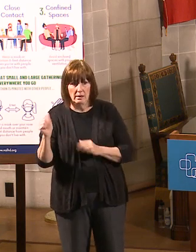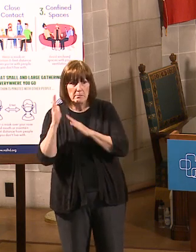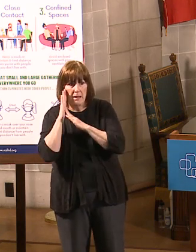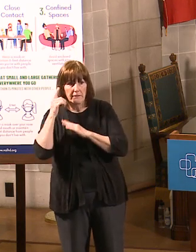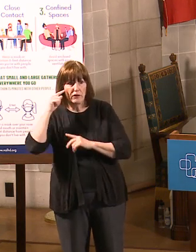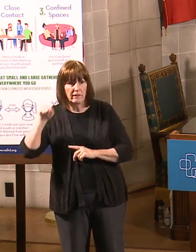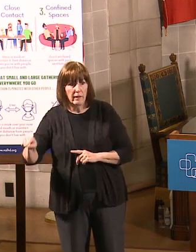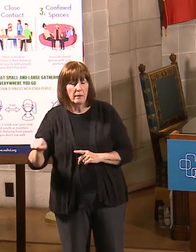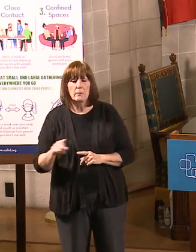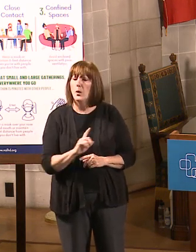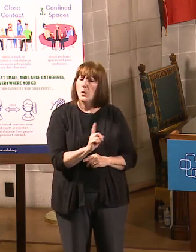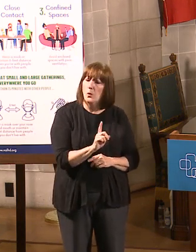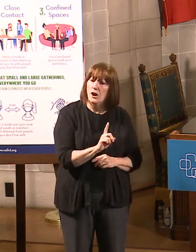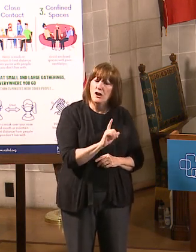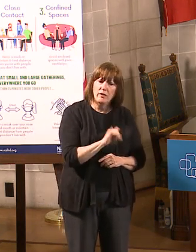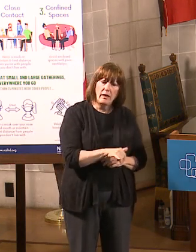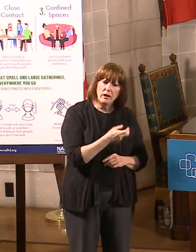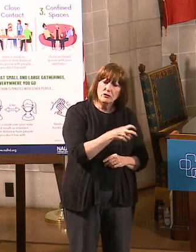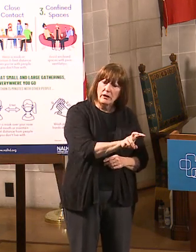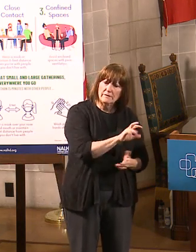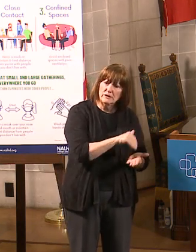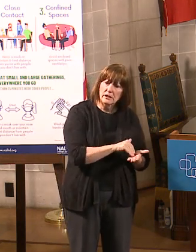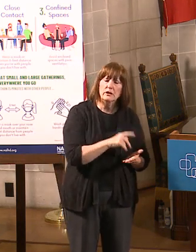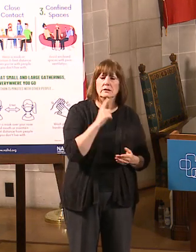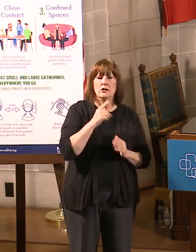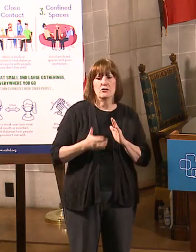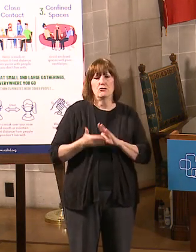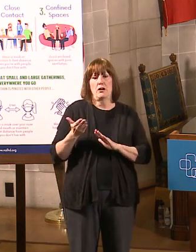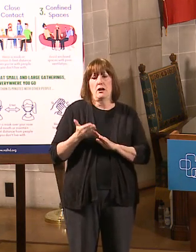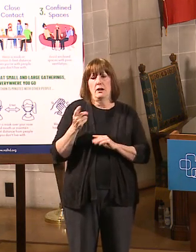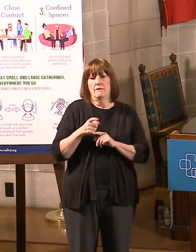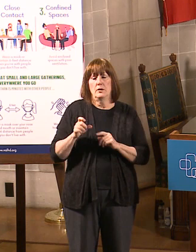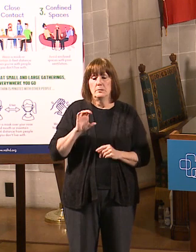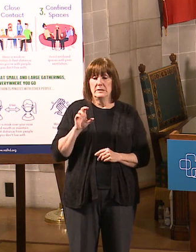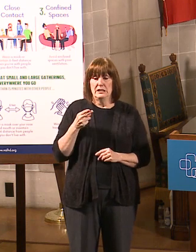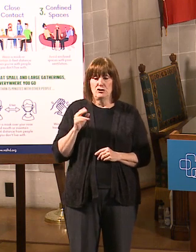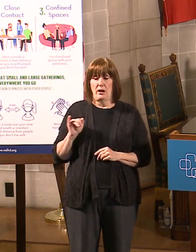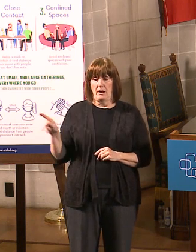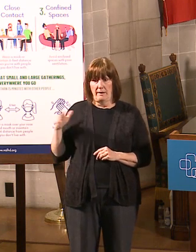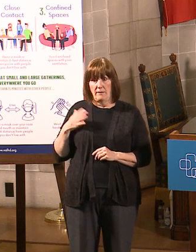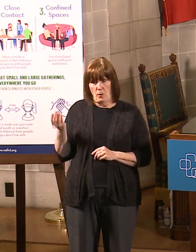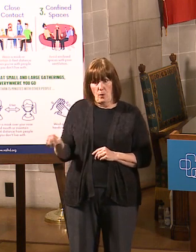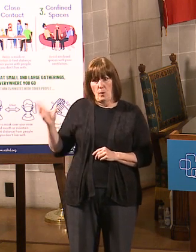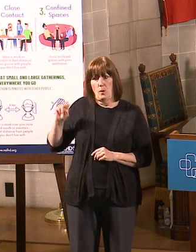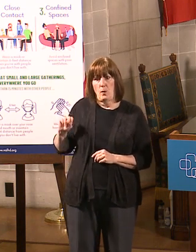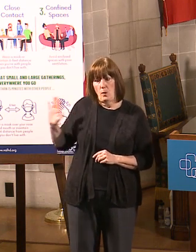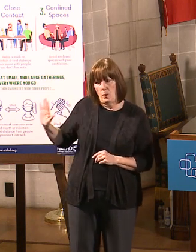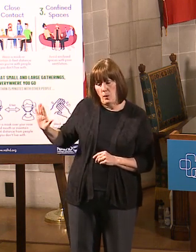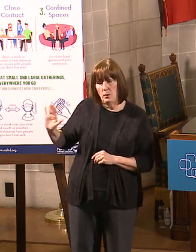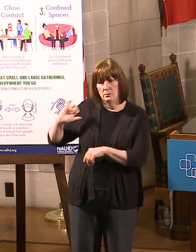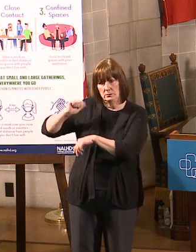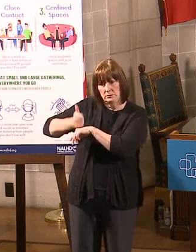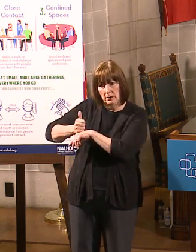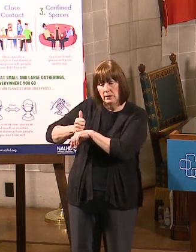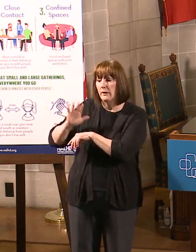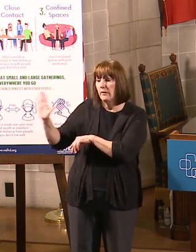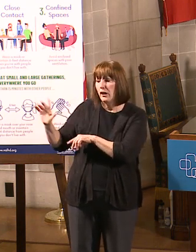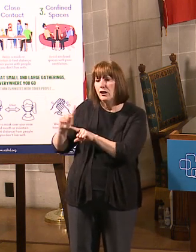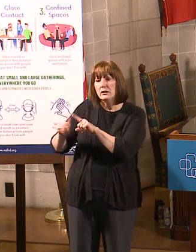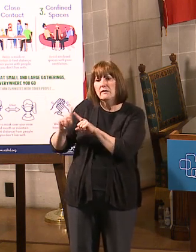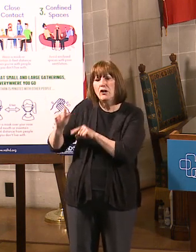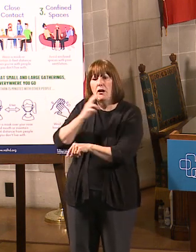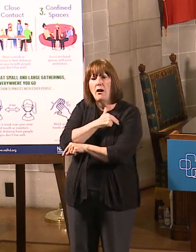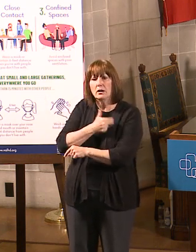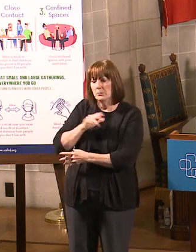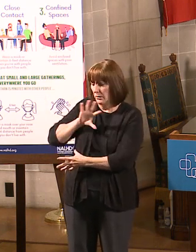center? It's actually located, well, it's run from the CHI, had their own transfer center set up for all their series of hospitals